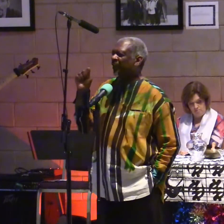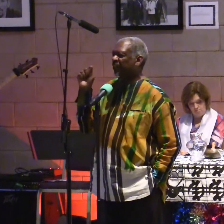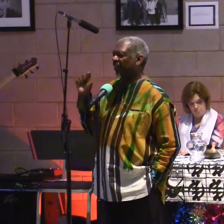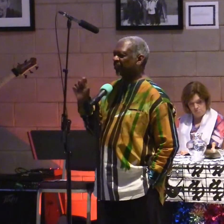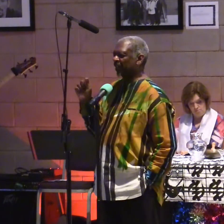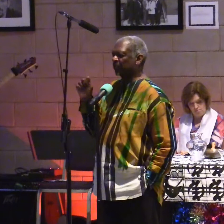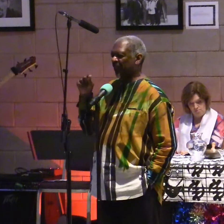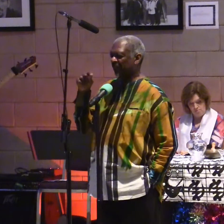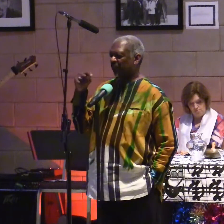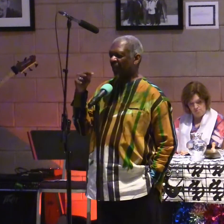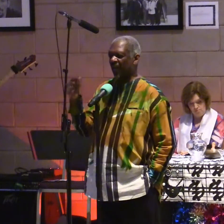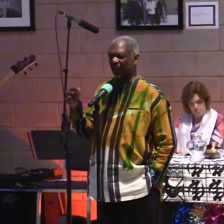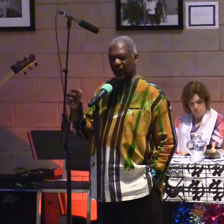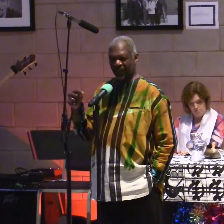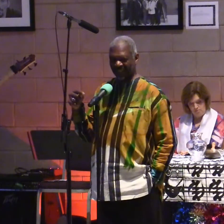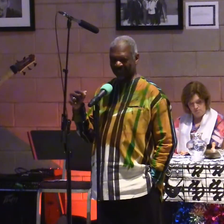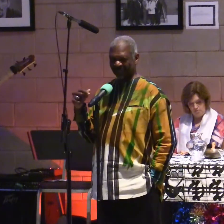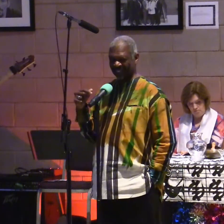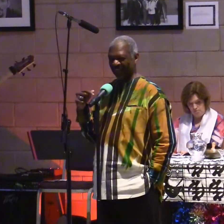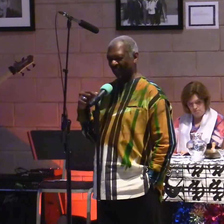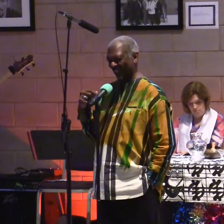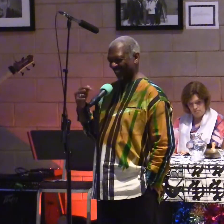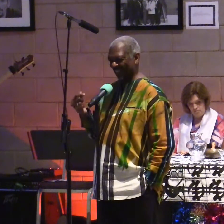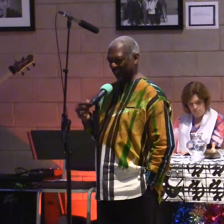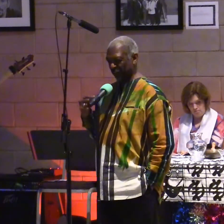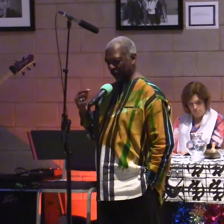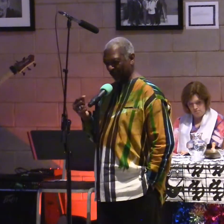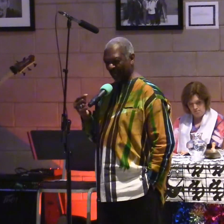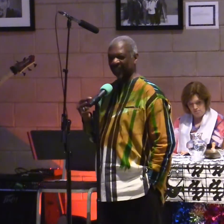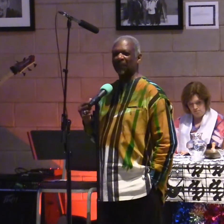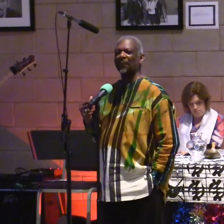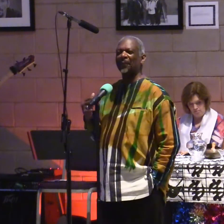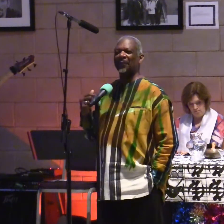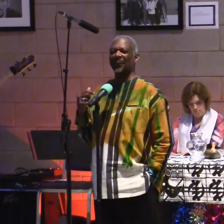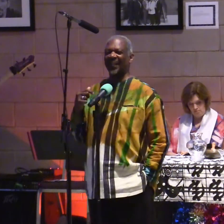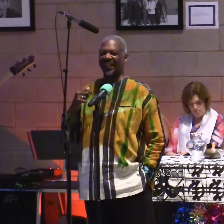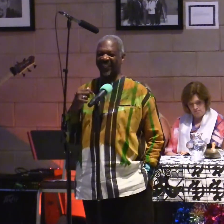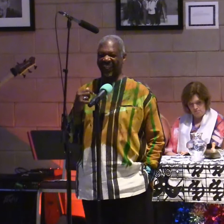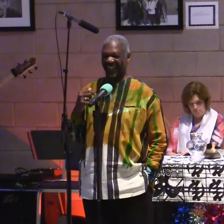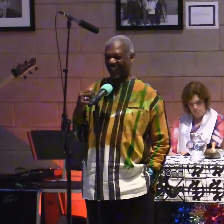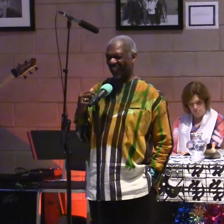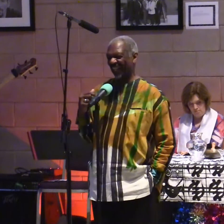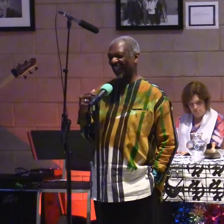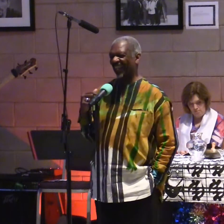One of the challenges I'm going to give to, as we say, I'm in Southeast, everybody,